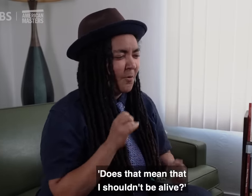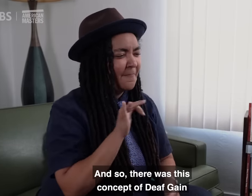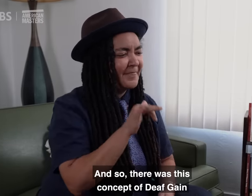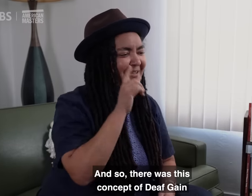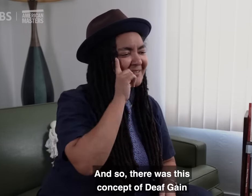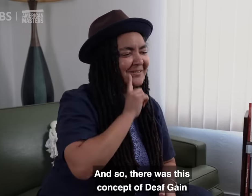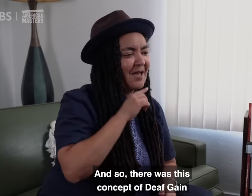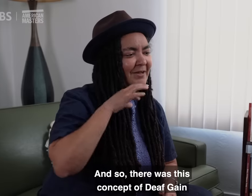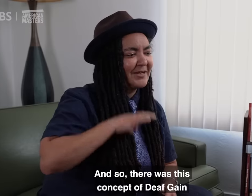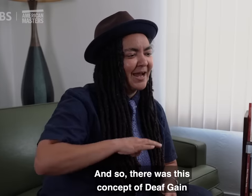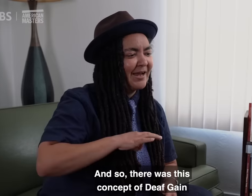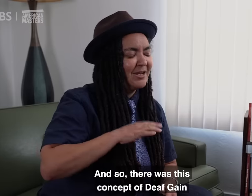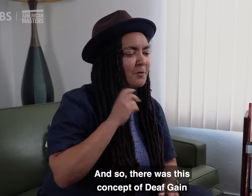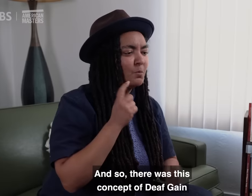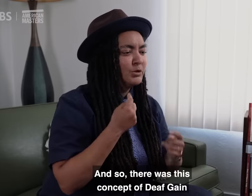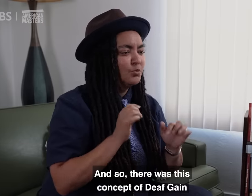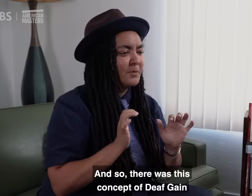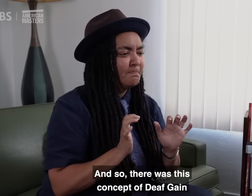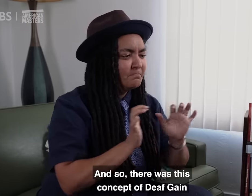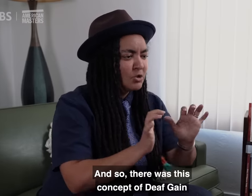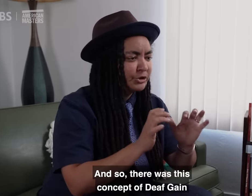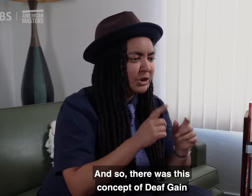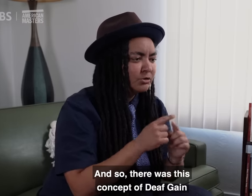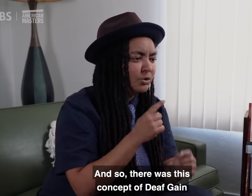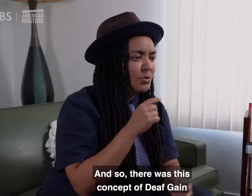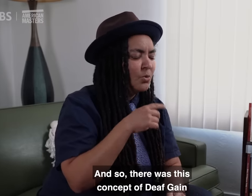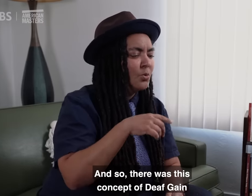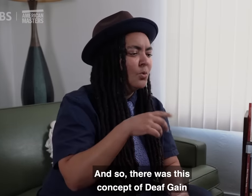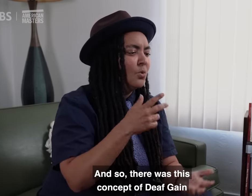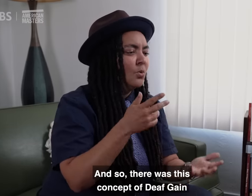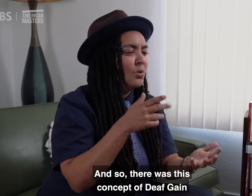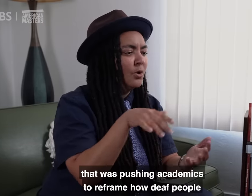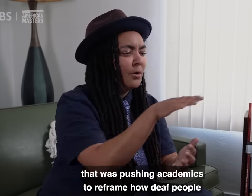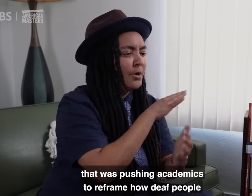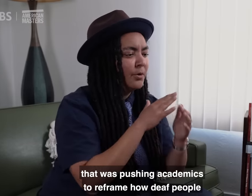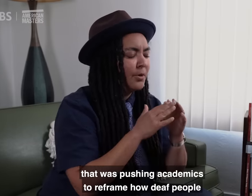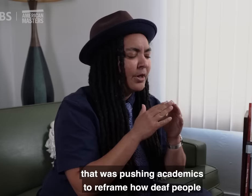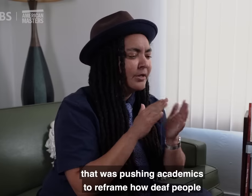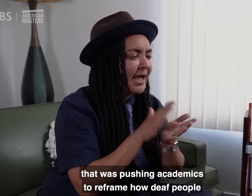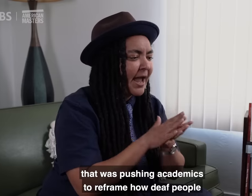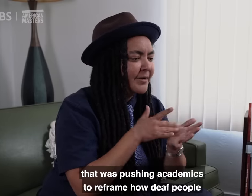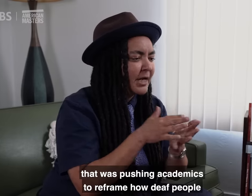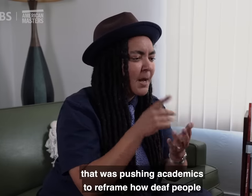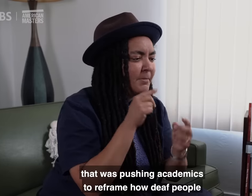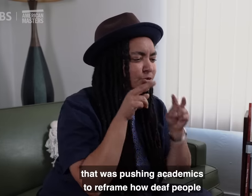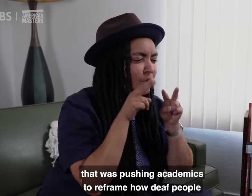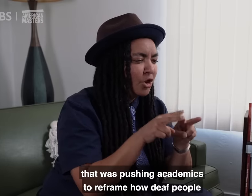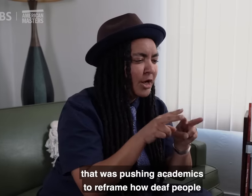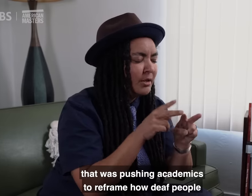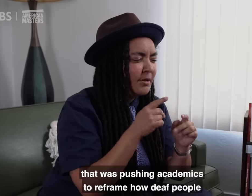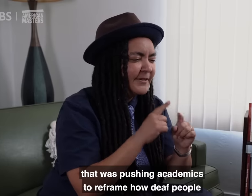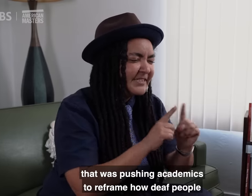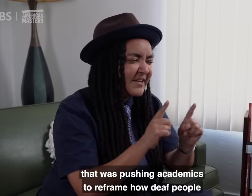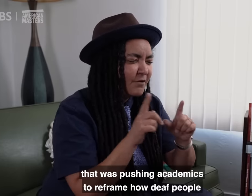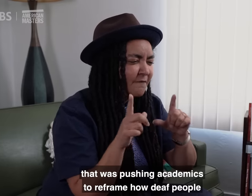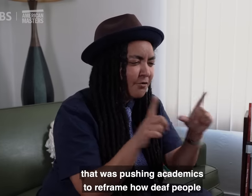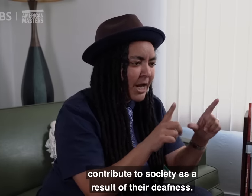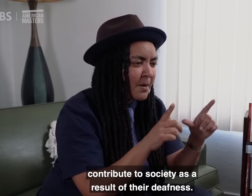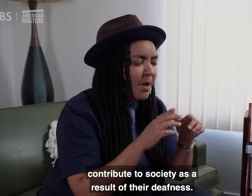so there was this concept of deaf gain that was pushing academics to reframe how deaf people contribute